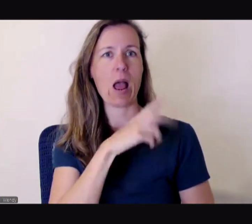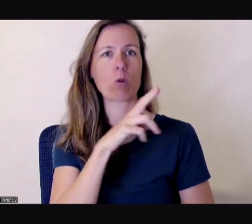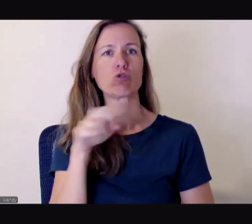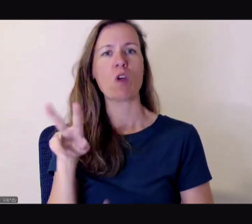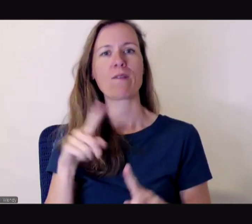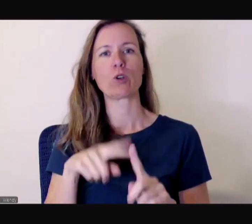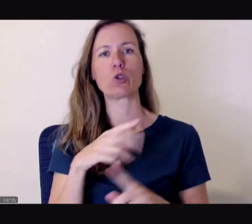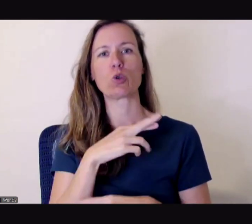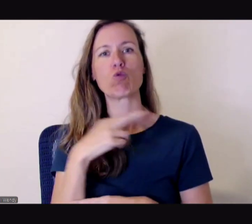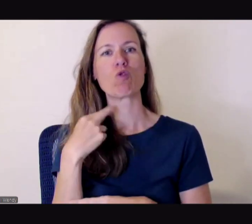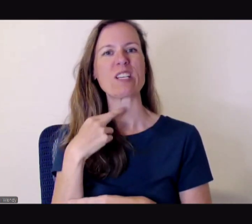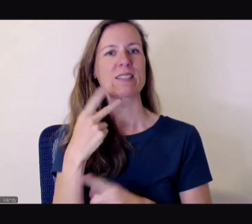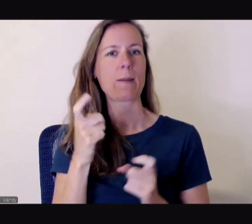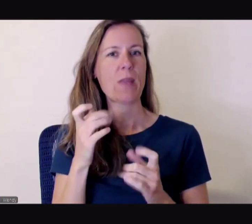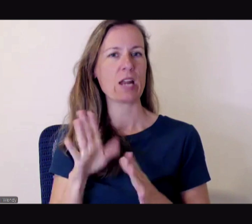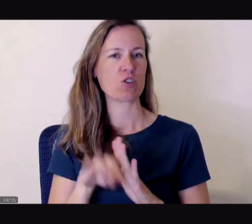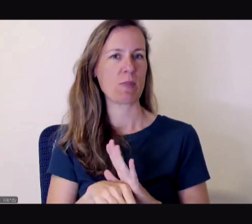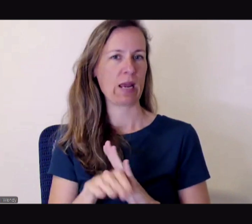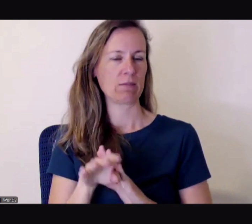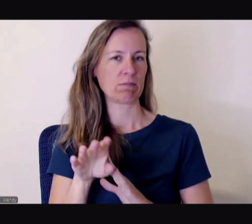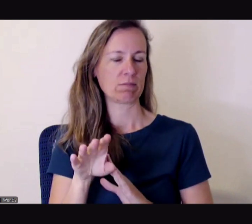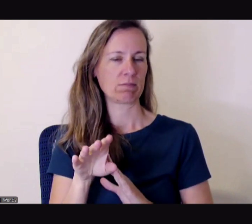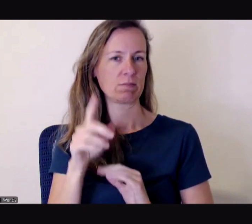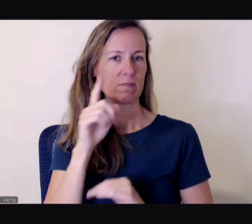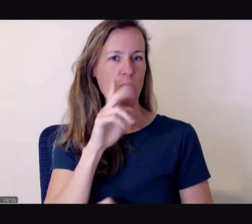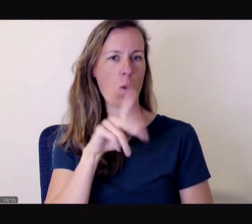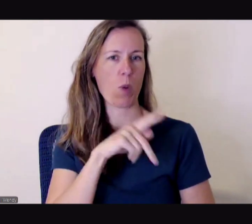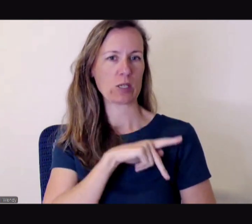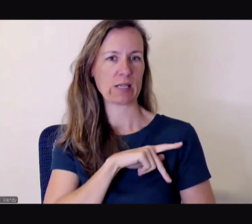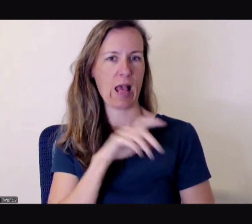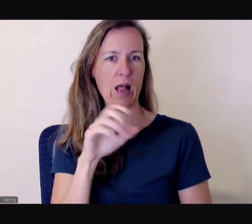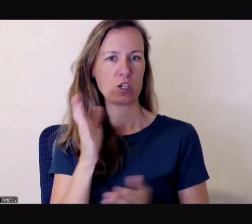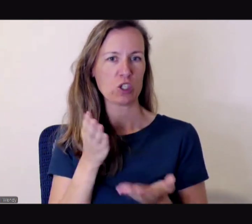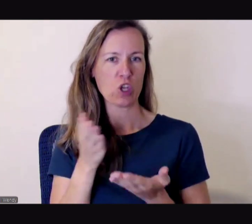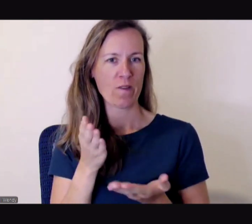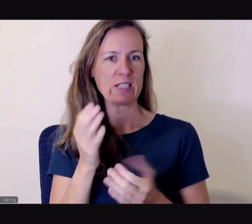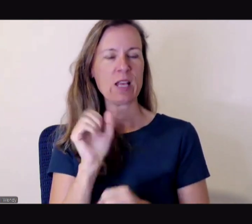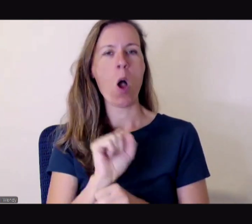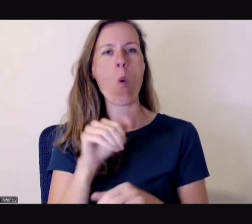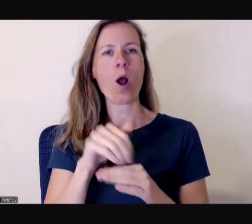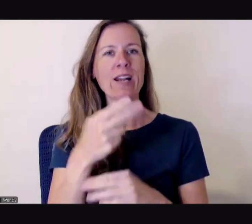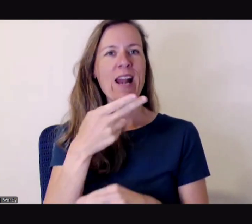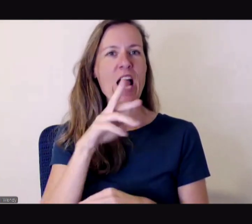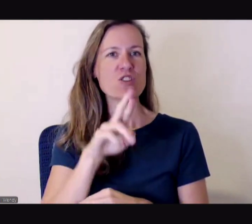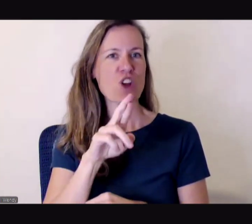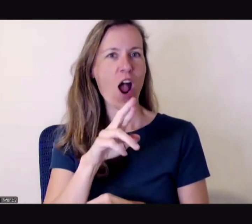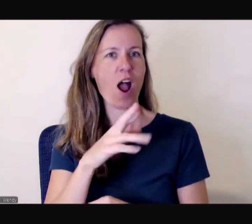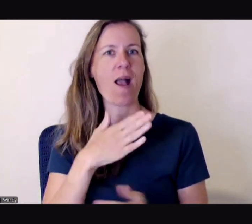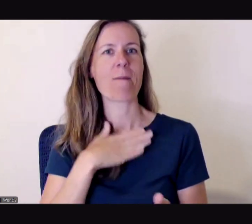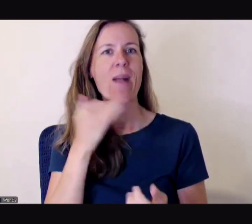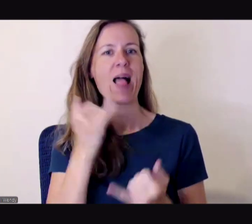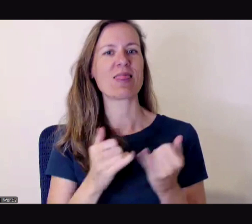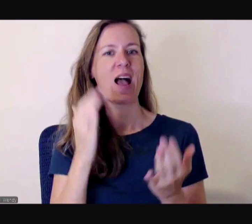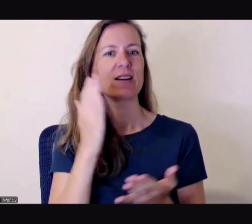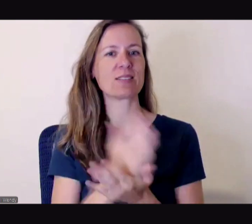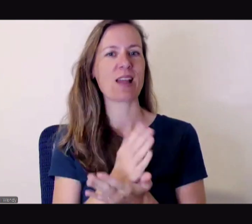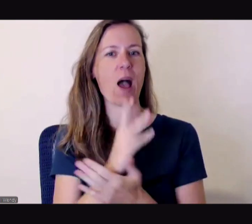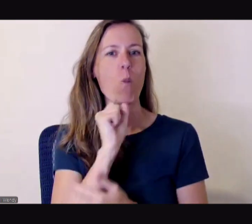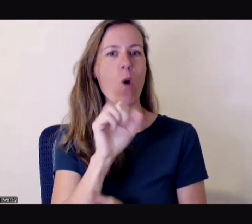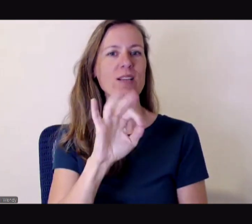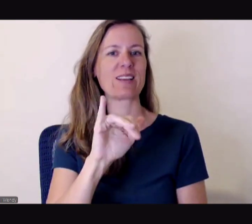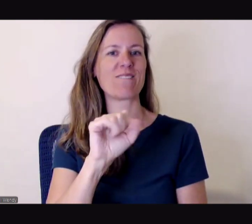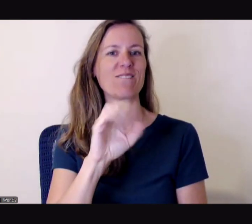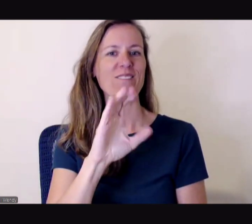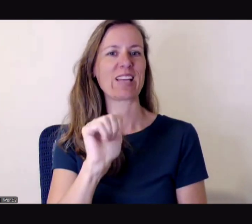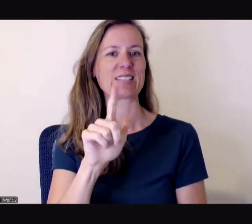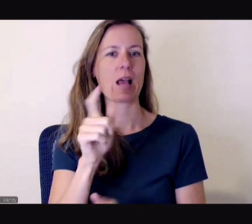Division, Personnel Services. I worked in Human Resources. My last stop was Fiscal Management Division. After battling